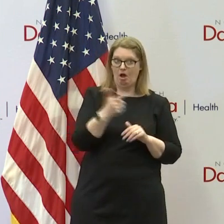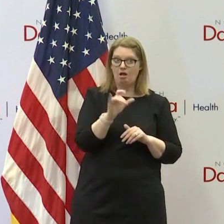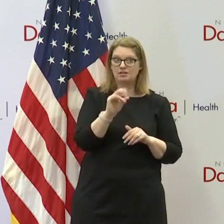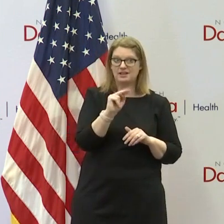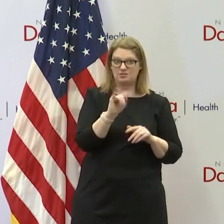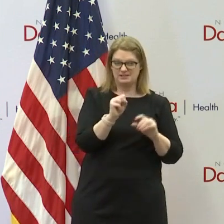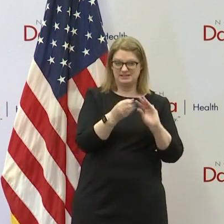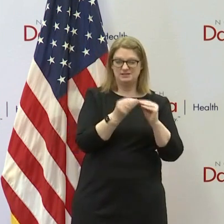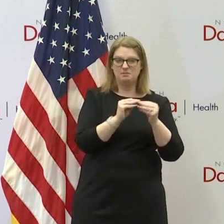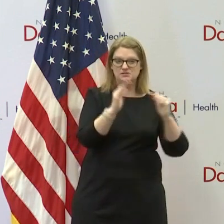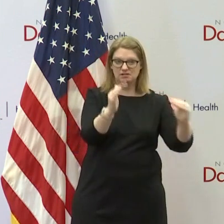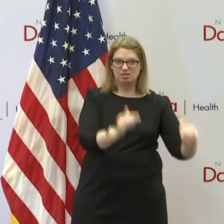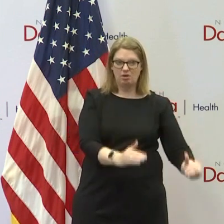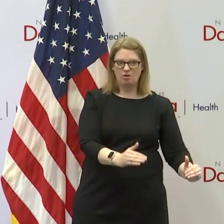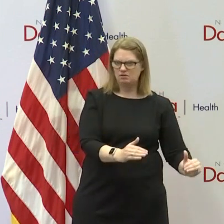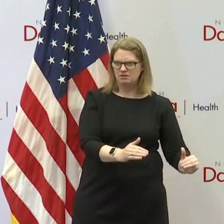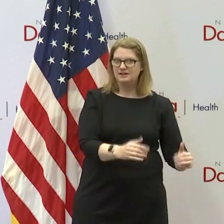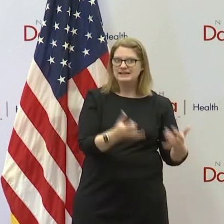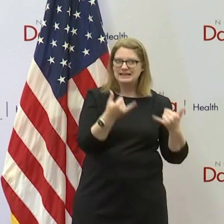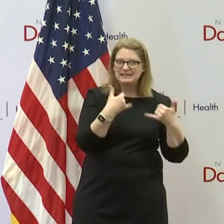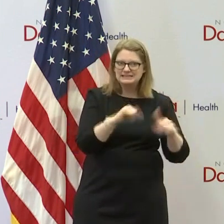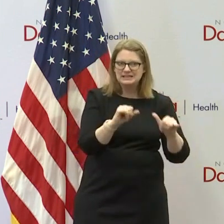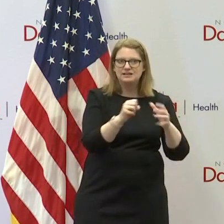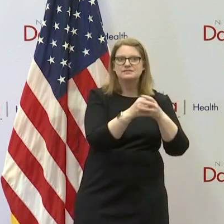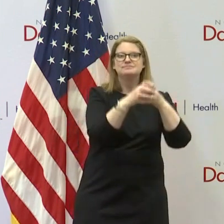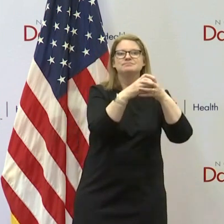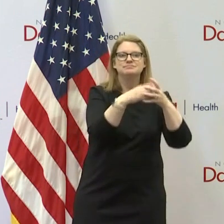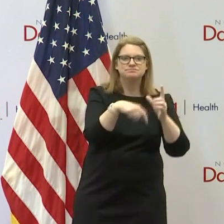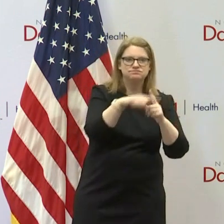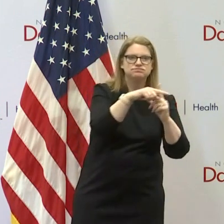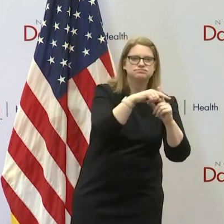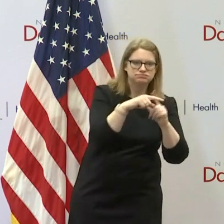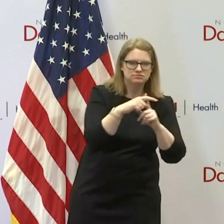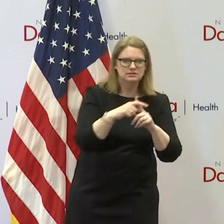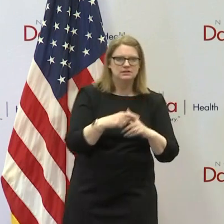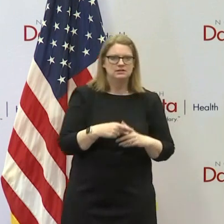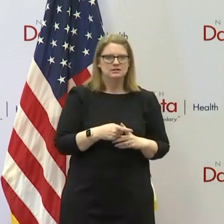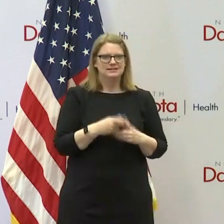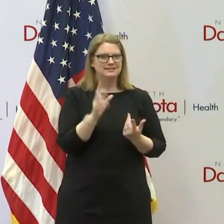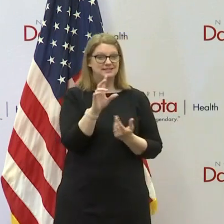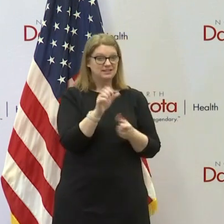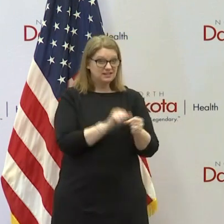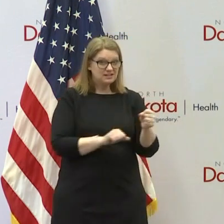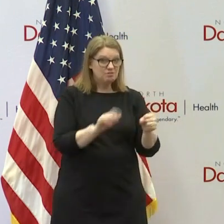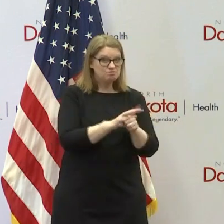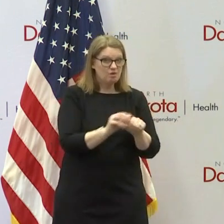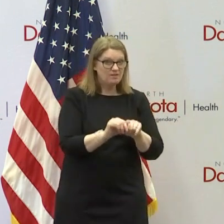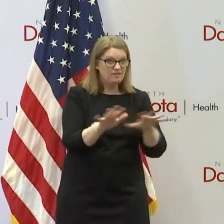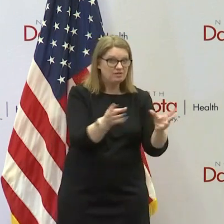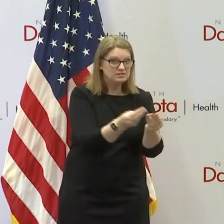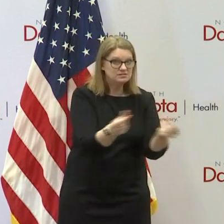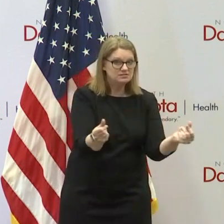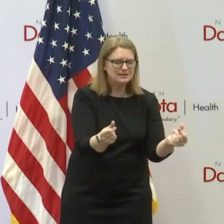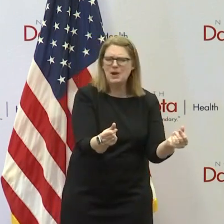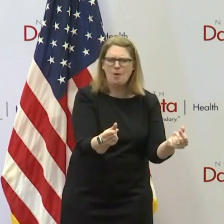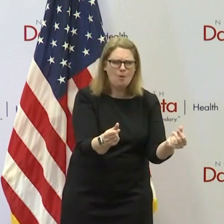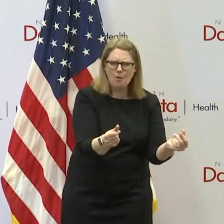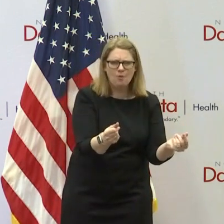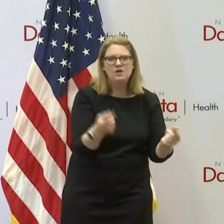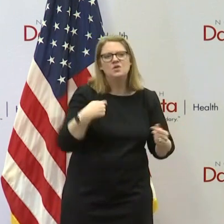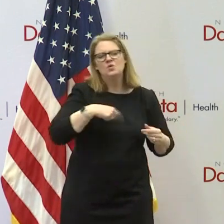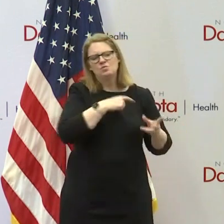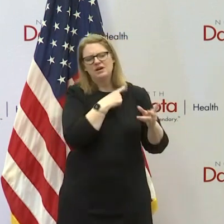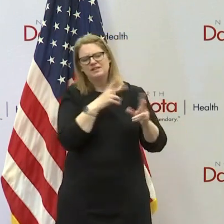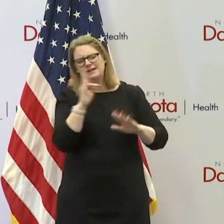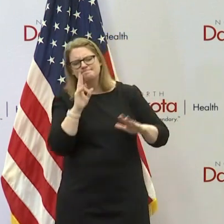have to understand that it's not going away. We're just learning how to better deal with it. So again, we would encourage people to help